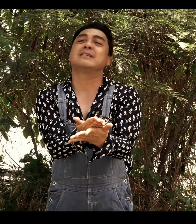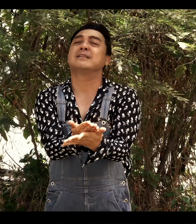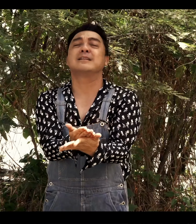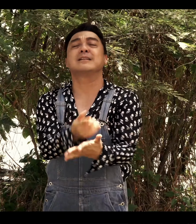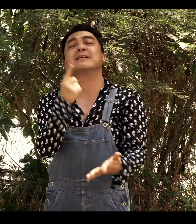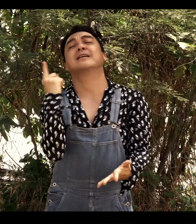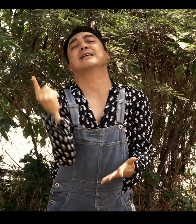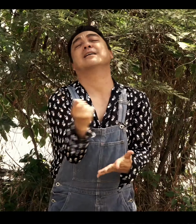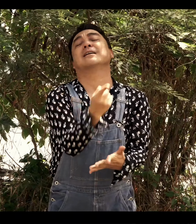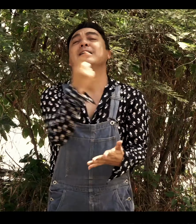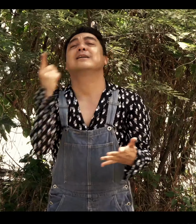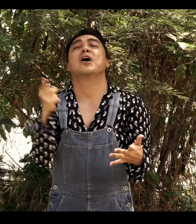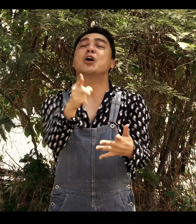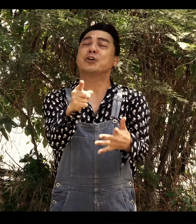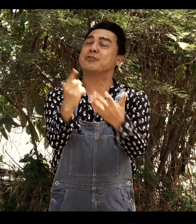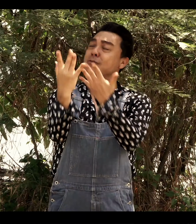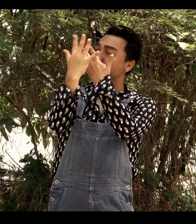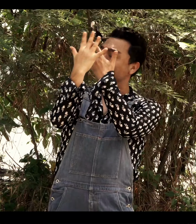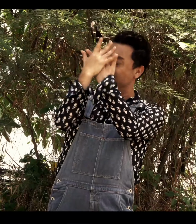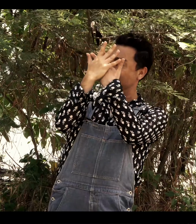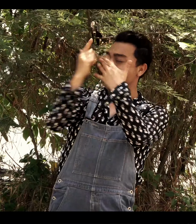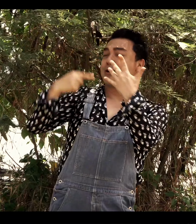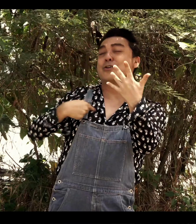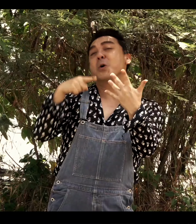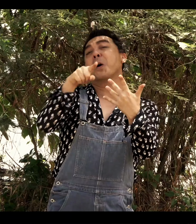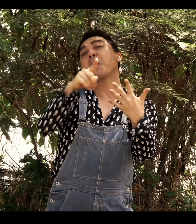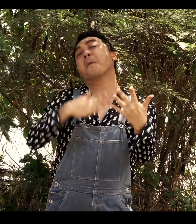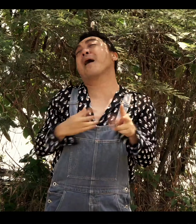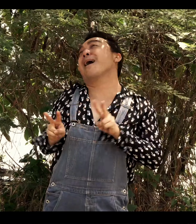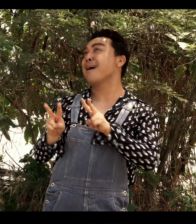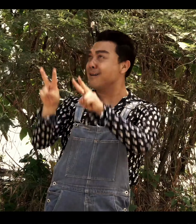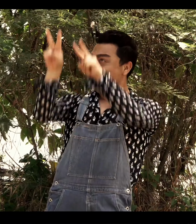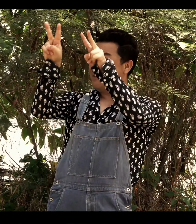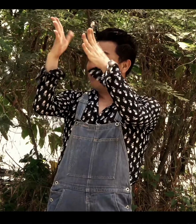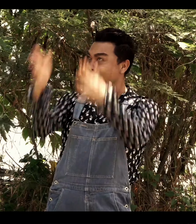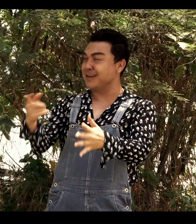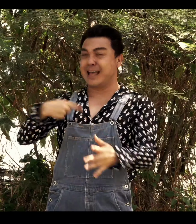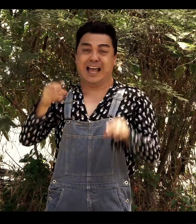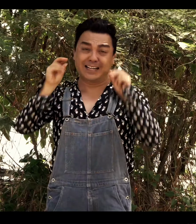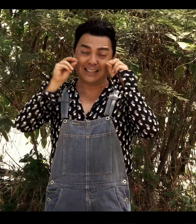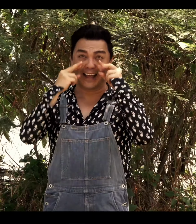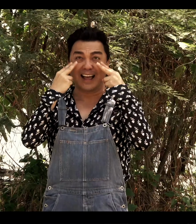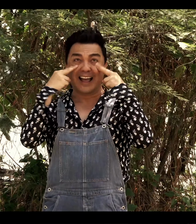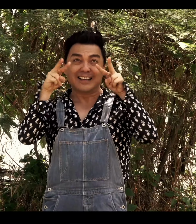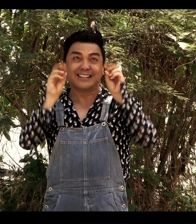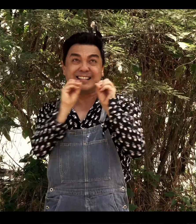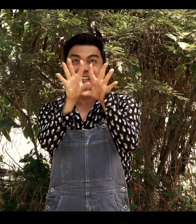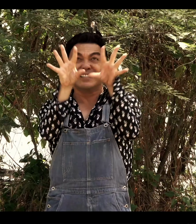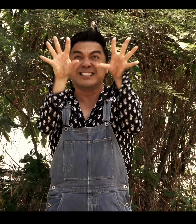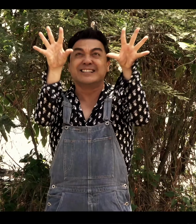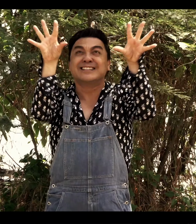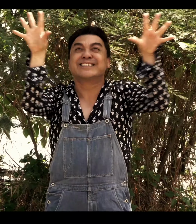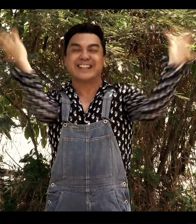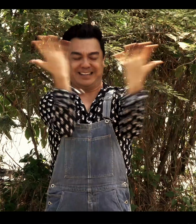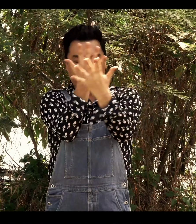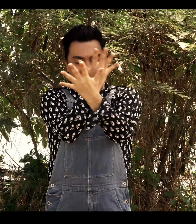Always in disguise, my hero. I see a light in the